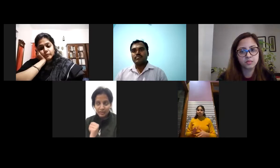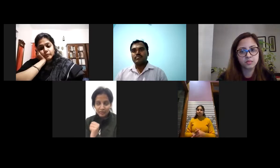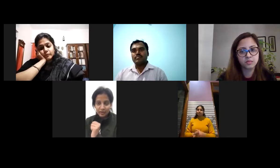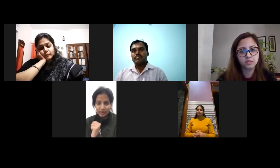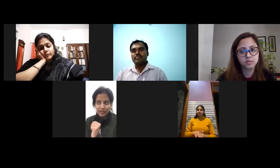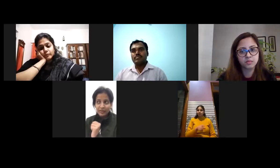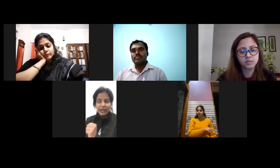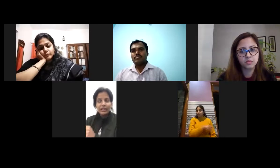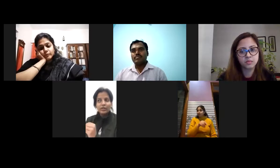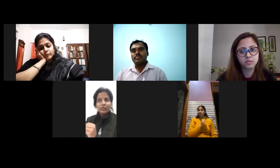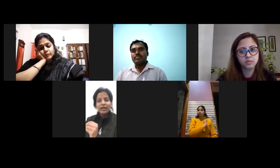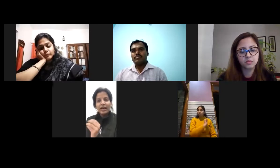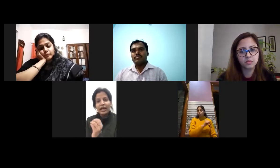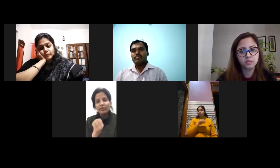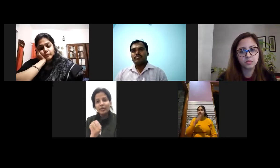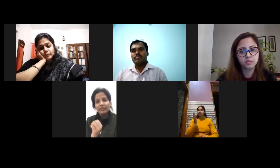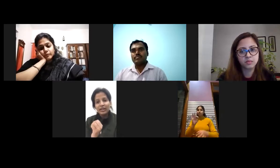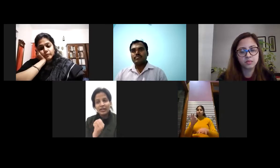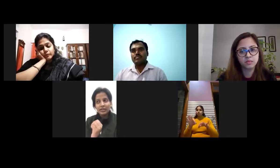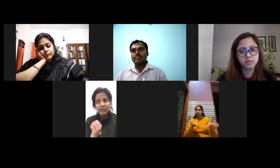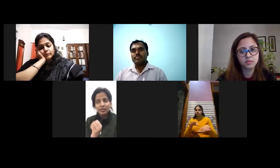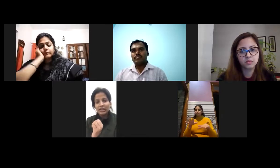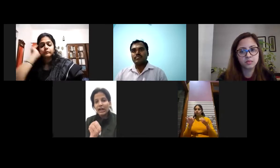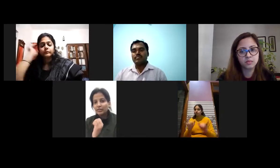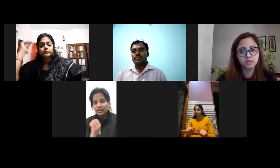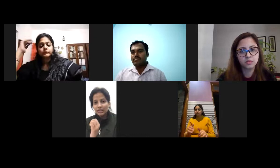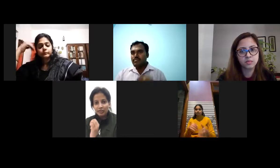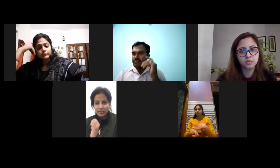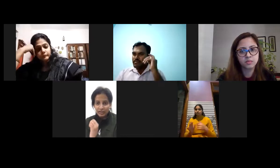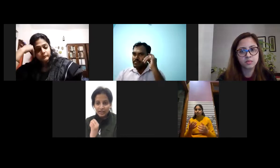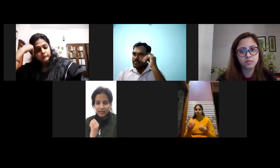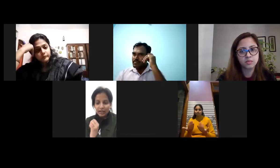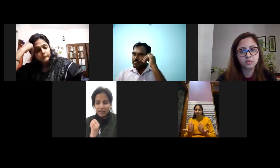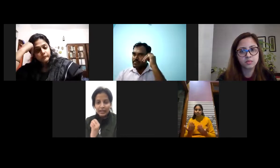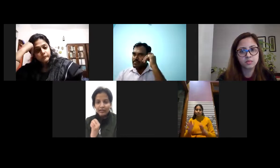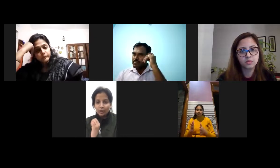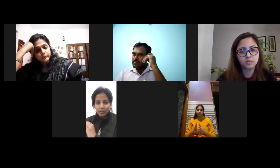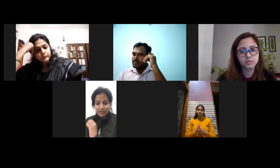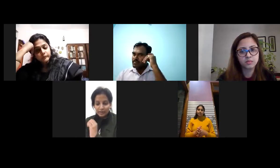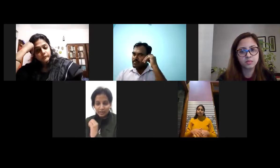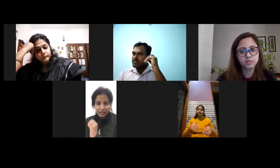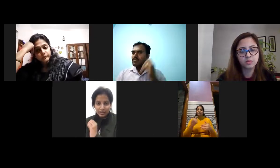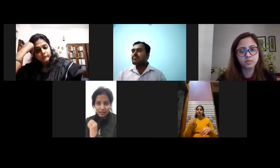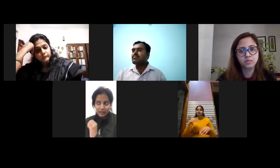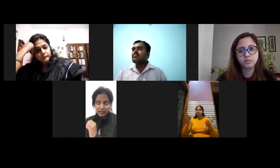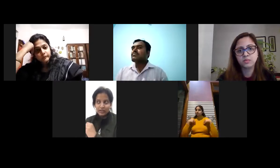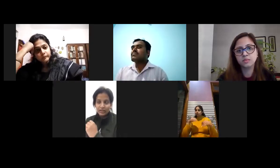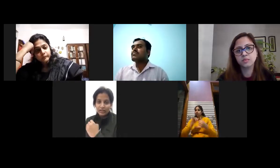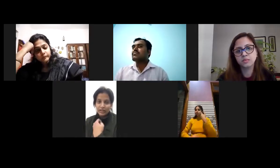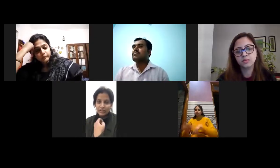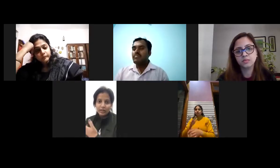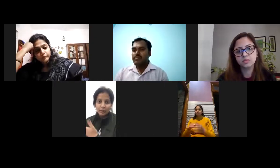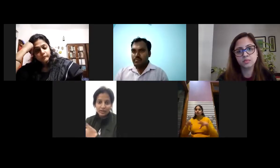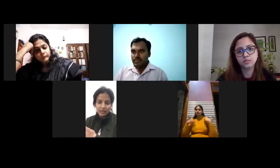a place for yourself, you will have to live in an institution at the outskirts of the city, and you will not be accepted by the society. So this is